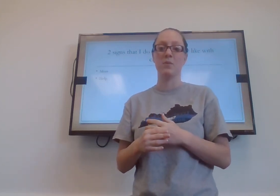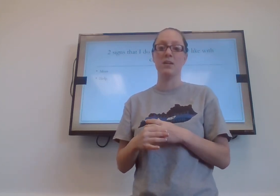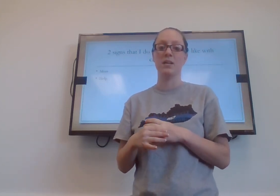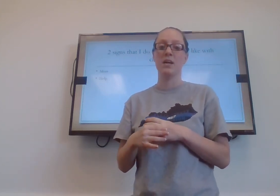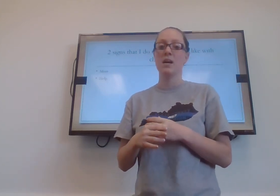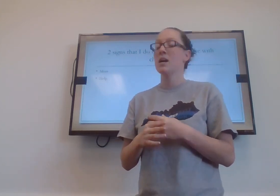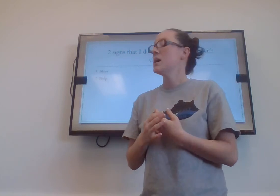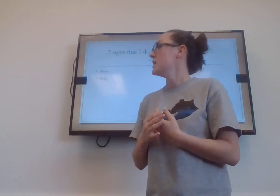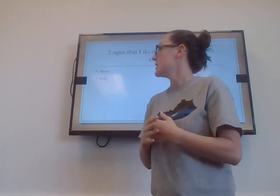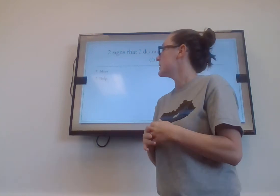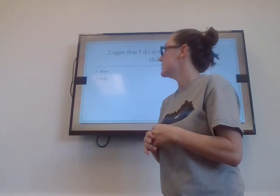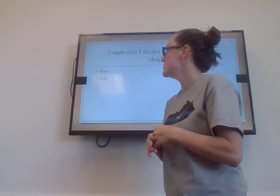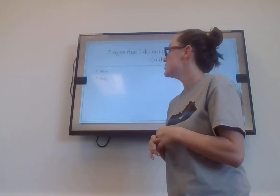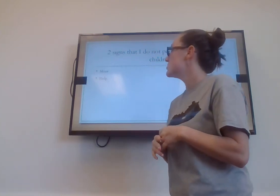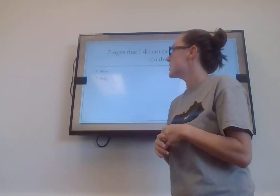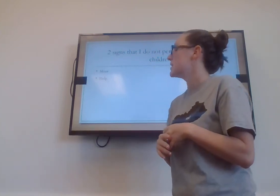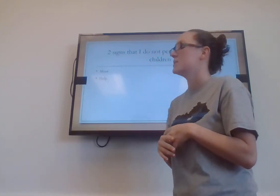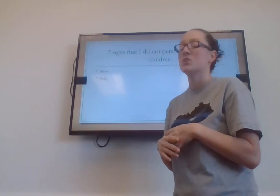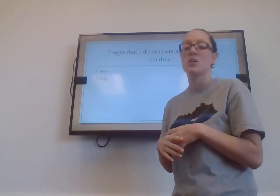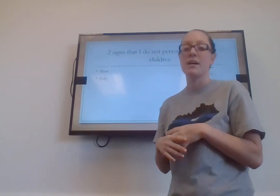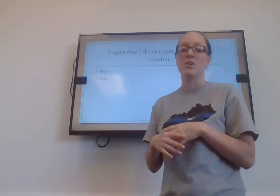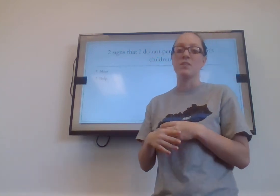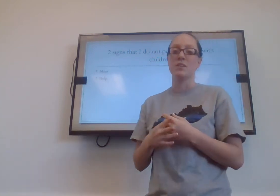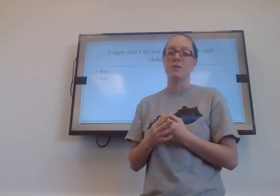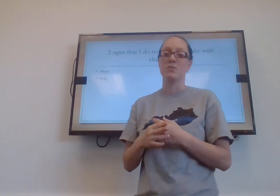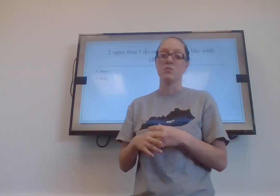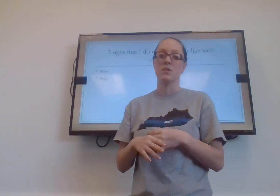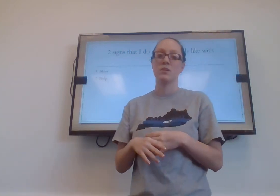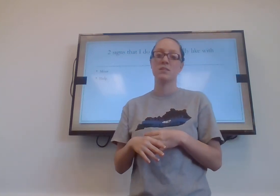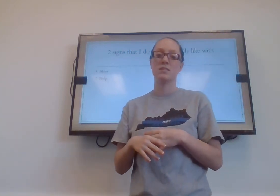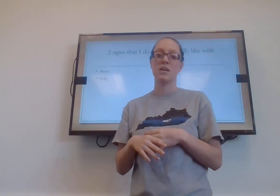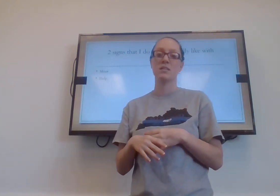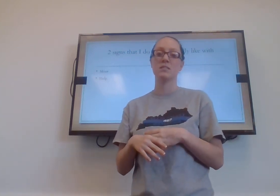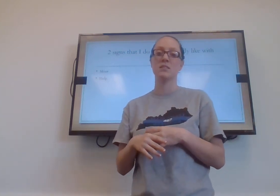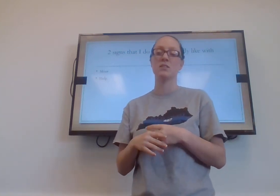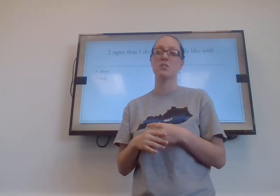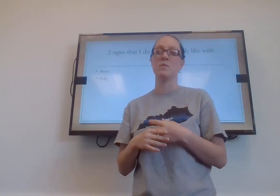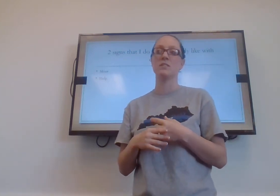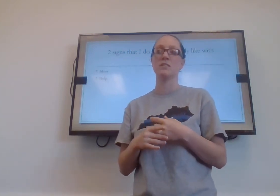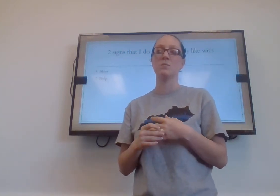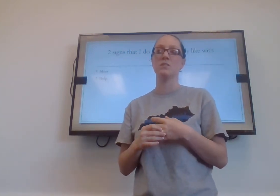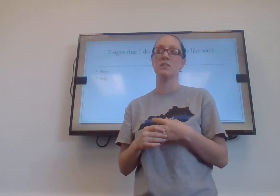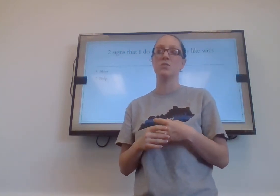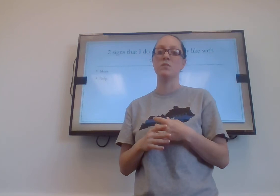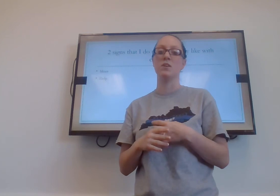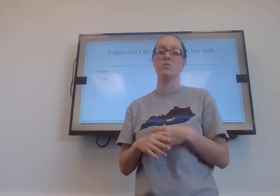community. These two signs I call the inhibitory signs. So basically once they know